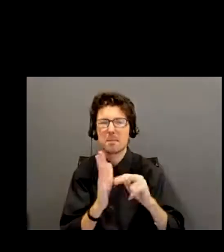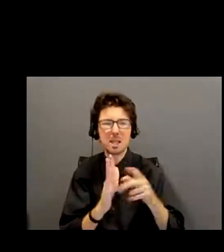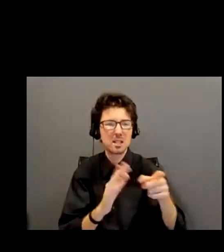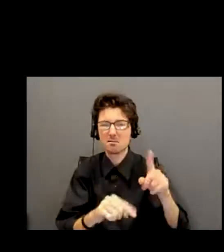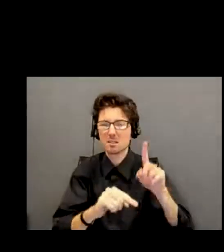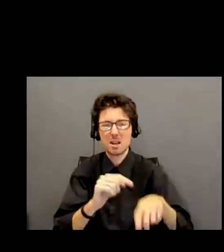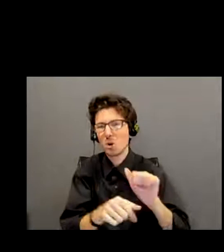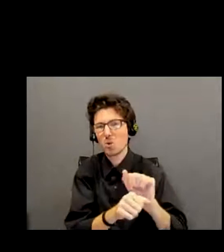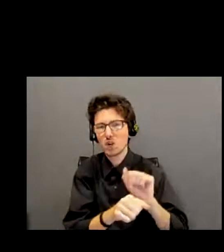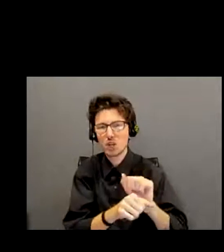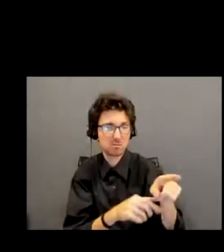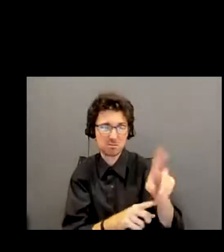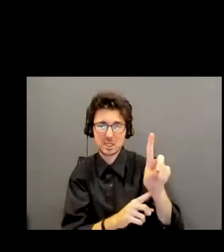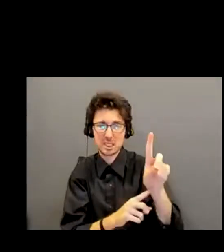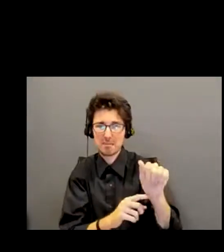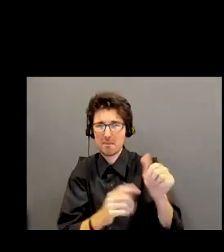and that you must pay